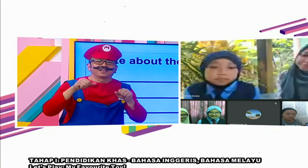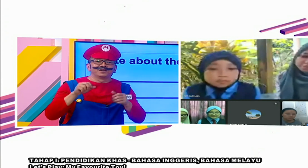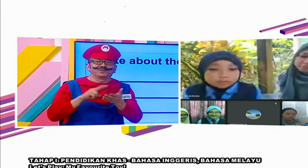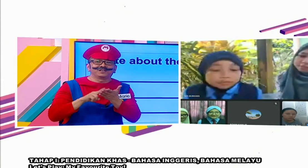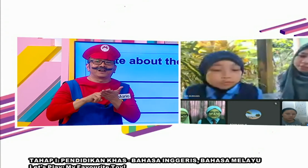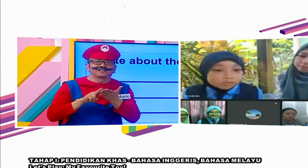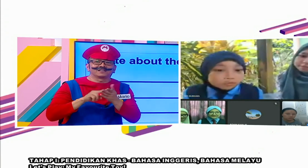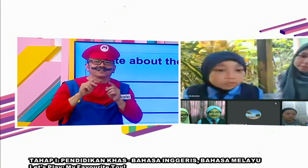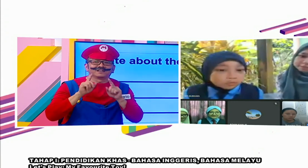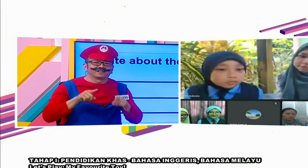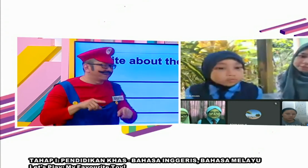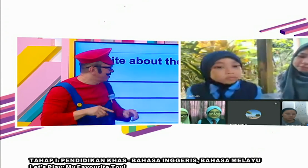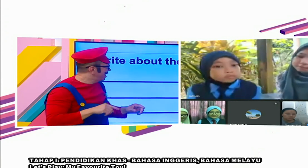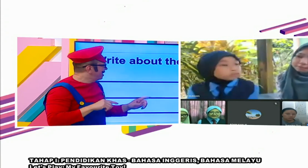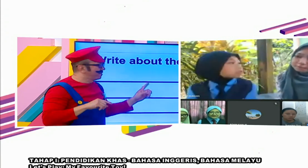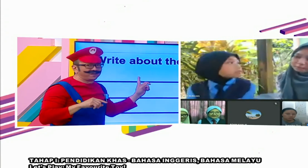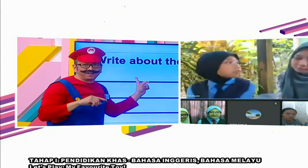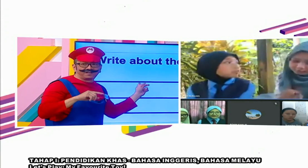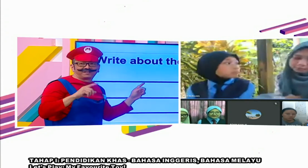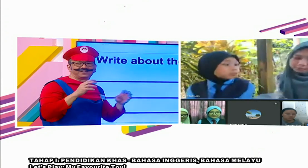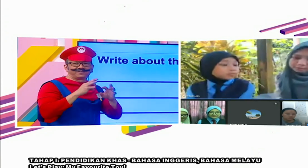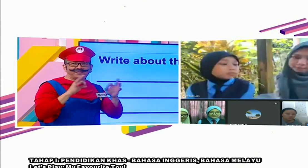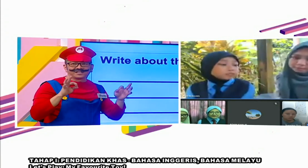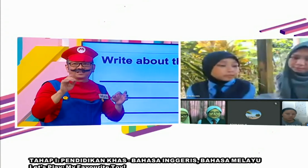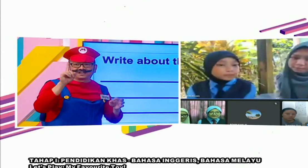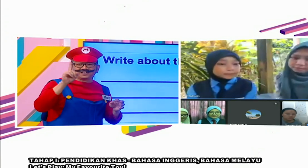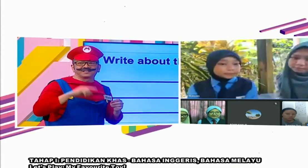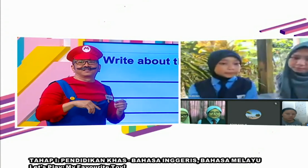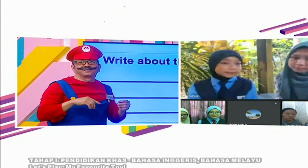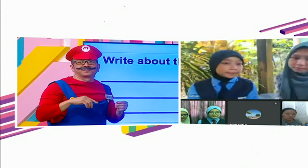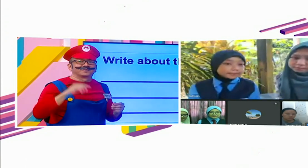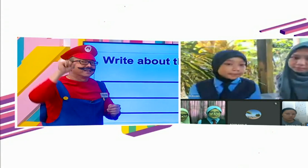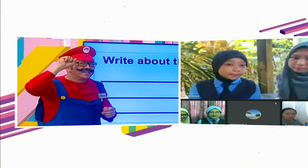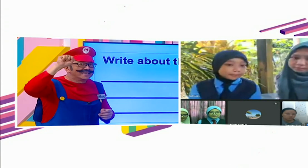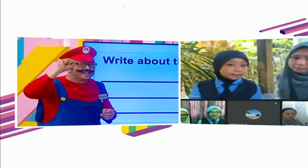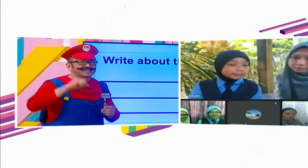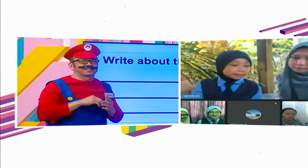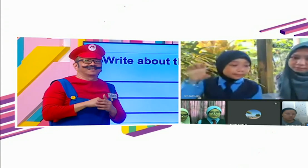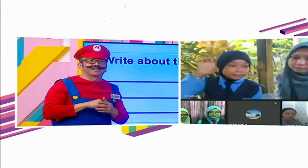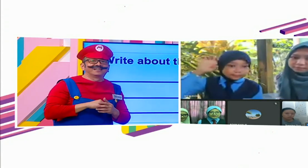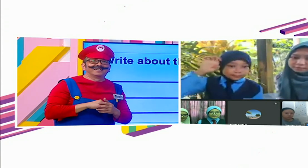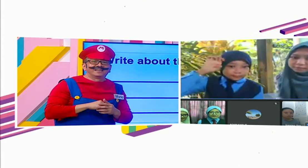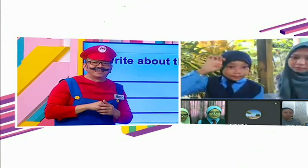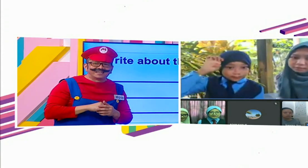Anis, can you read your answer? Okay. The first sentence